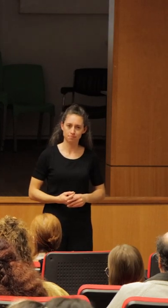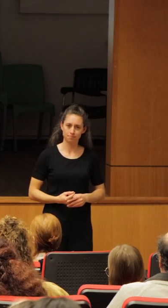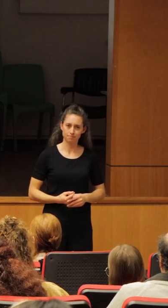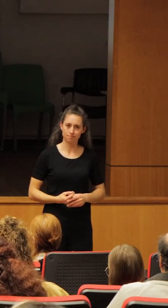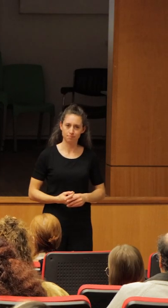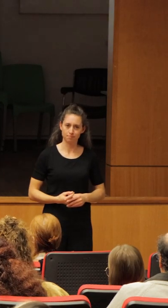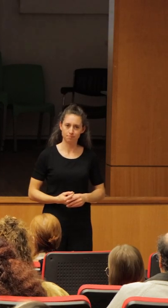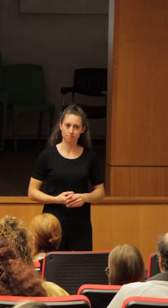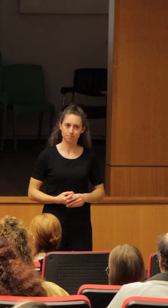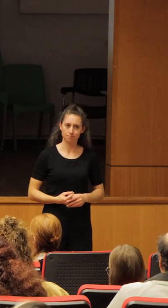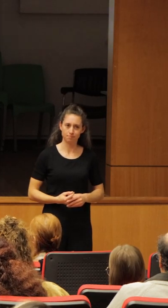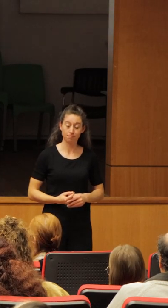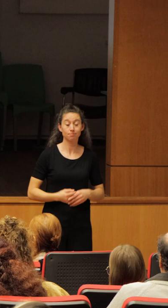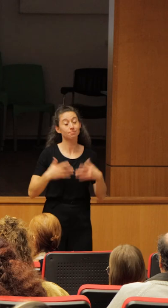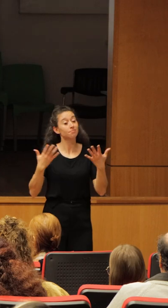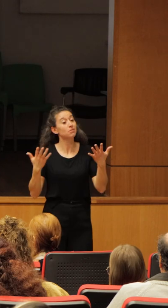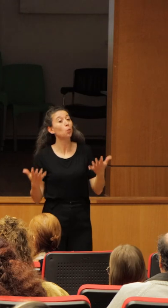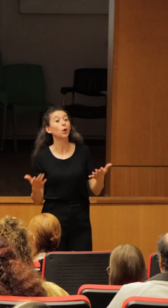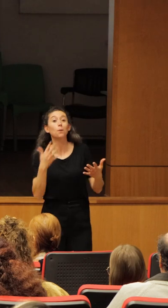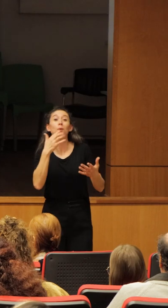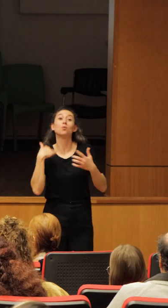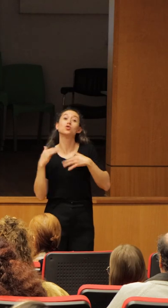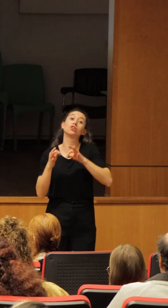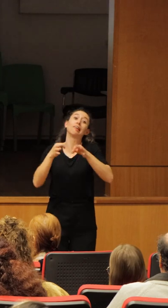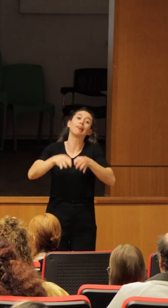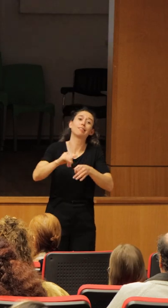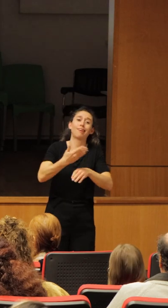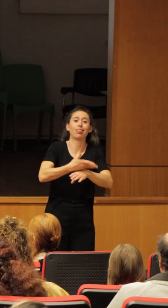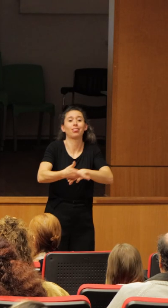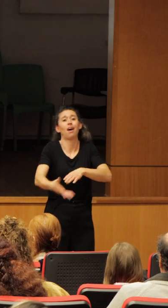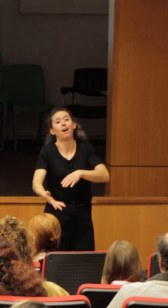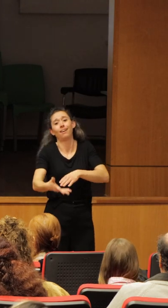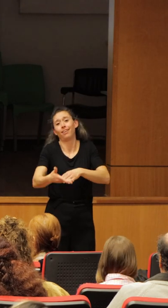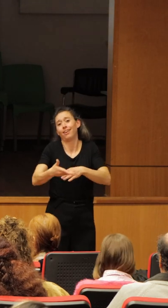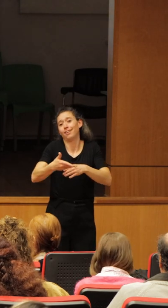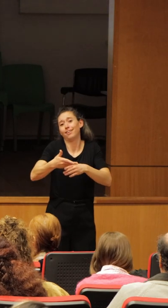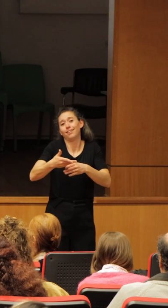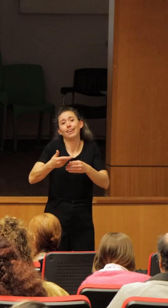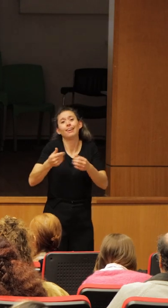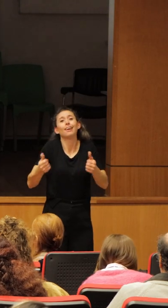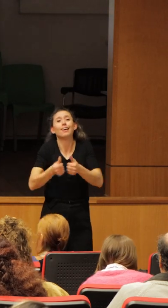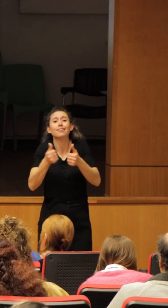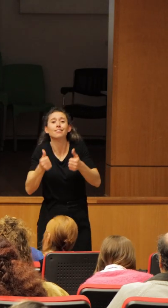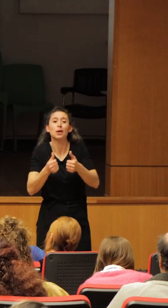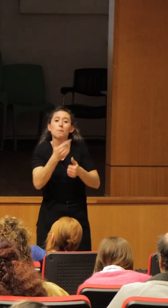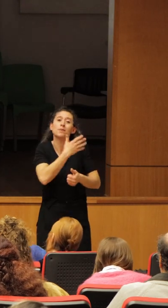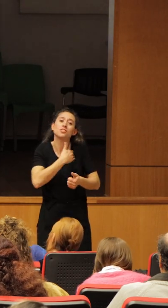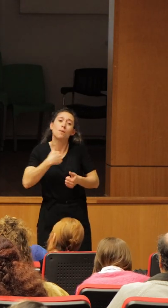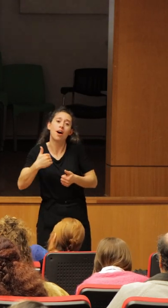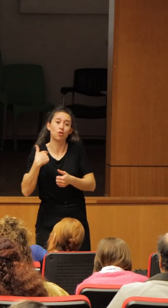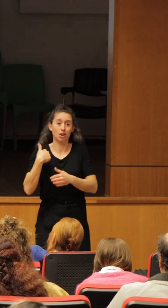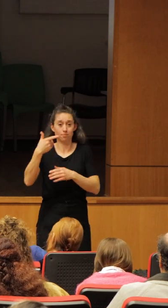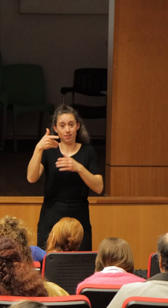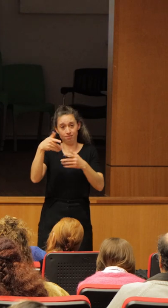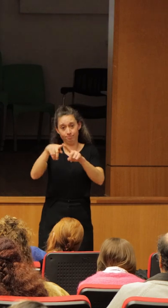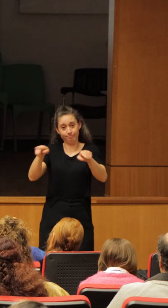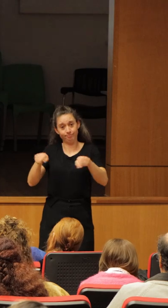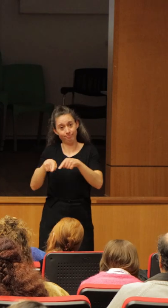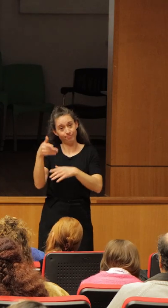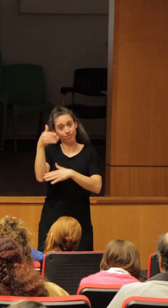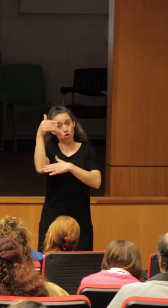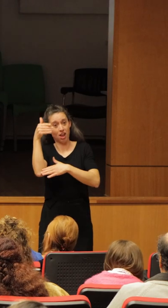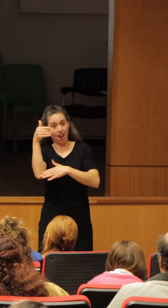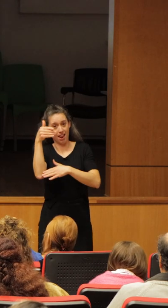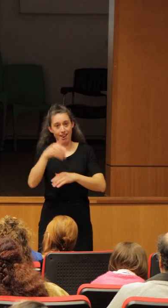me to my room. Y bueno, cuando llegué ya era tarde y prácticamente lo único que hicieron fue llevarme hasta mi cuarto, hasta mi habitación. And